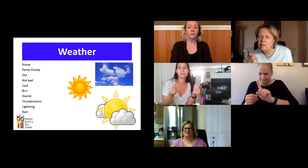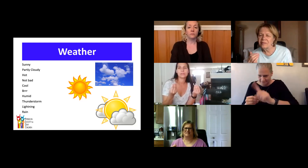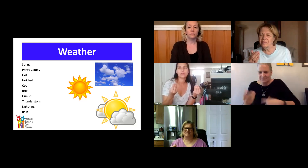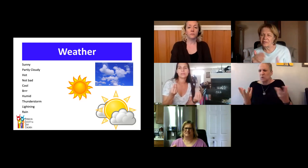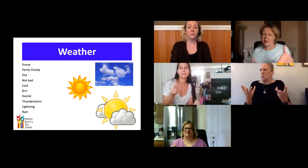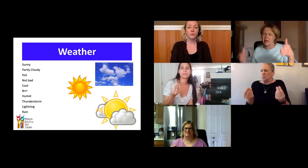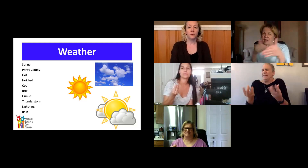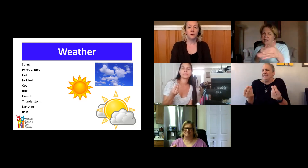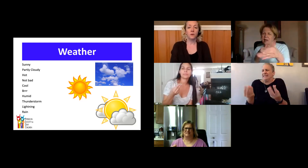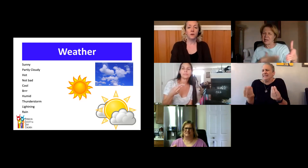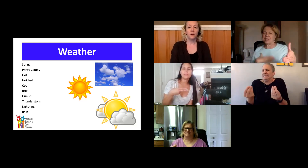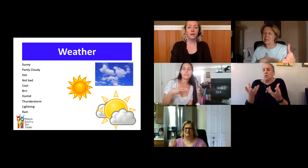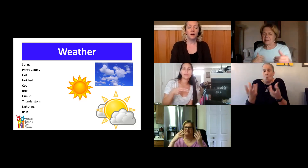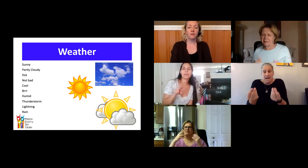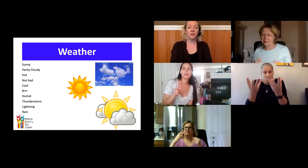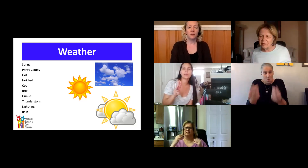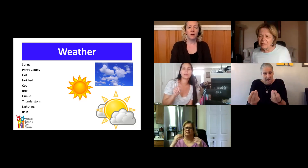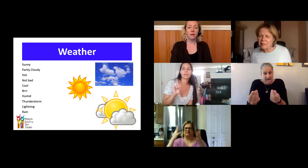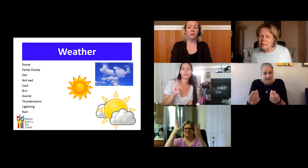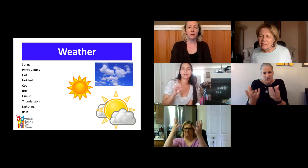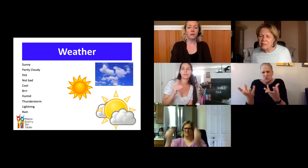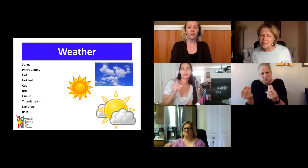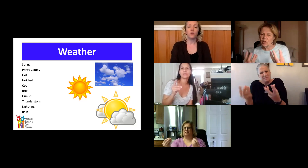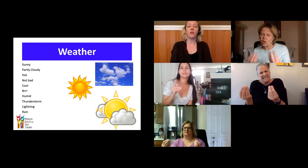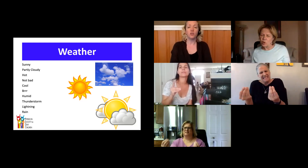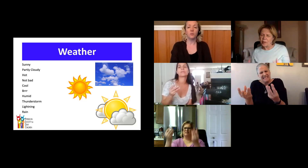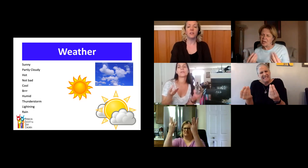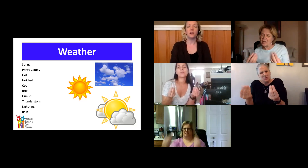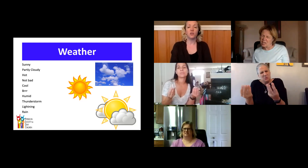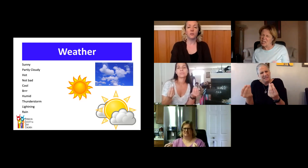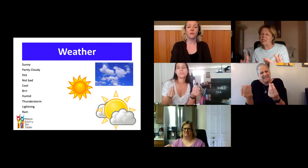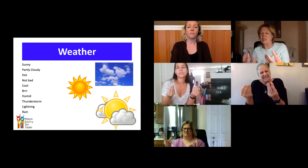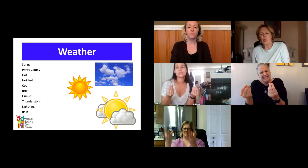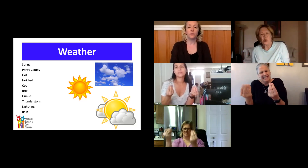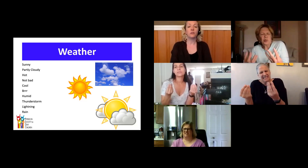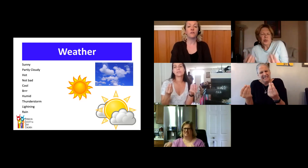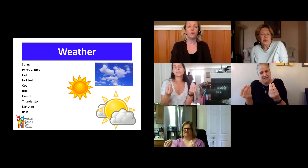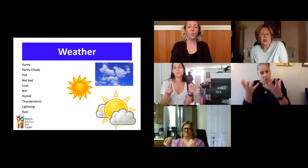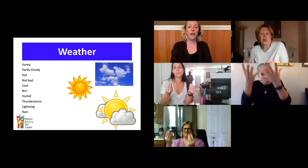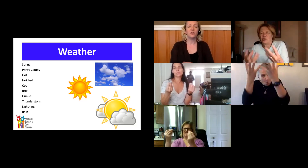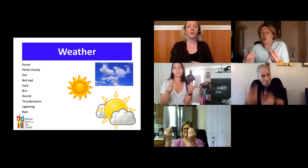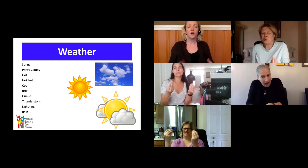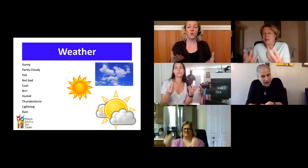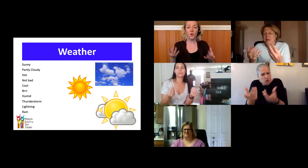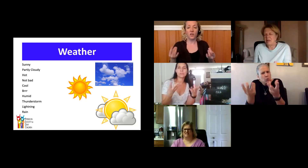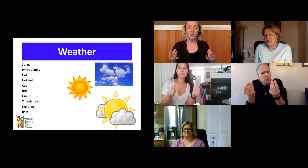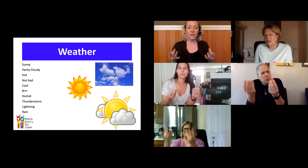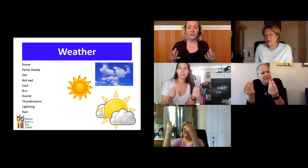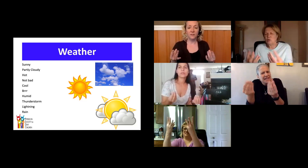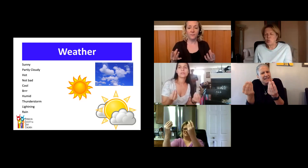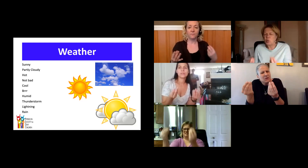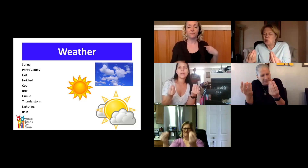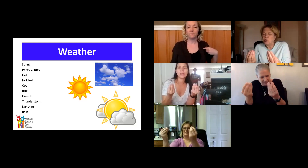now I have to think about how I use it myself. Okay, humid, yeah, humid. This is a sign for wet or humid.